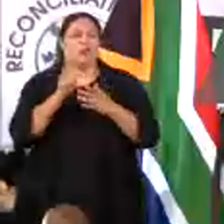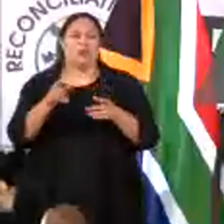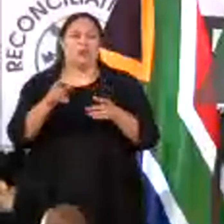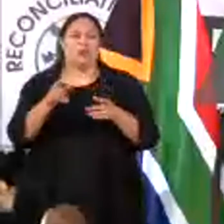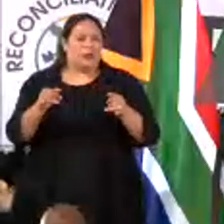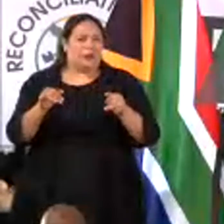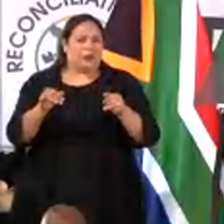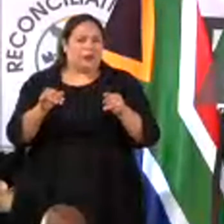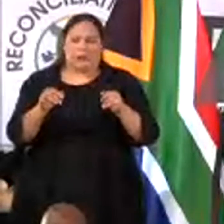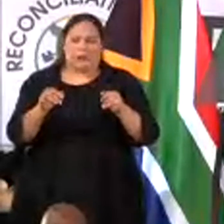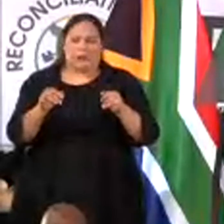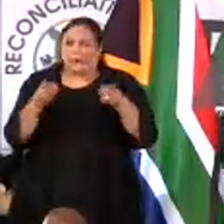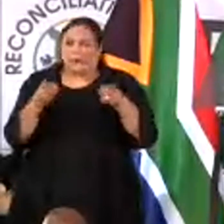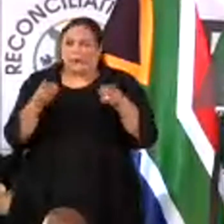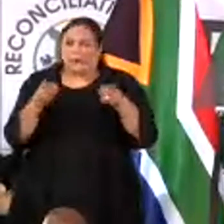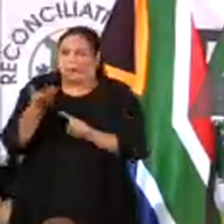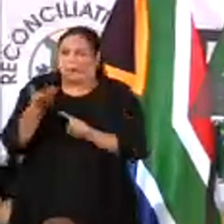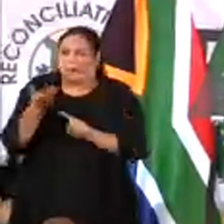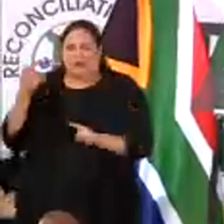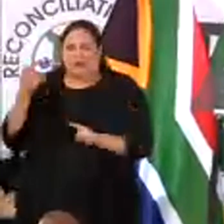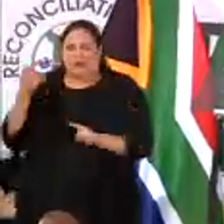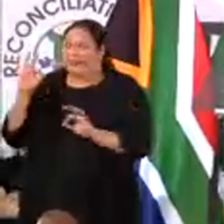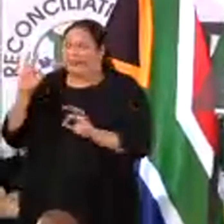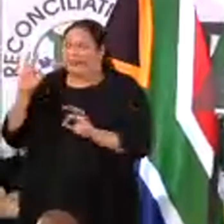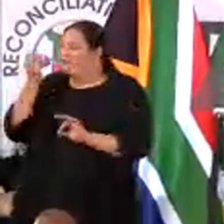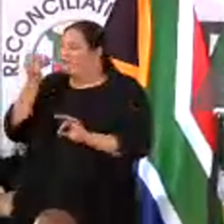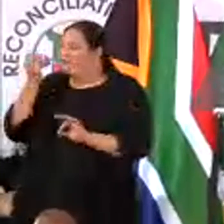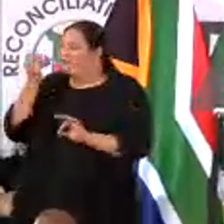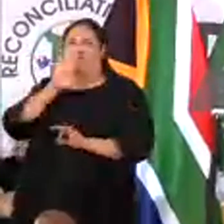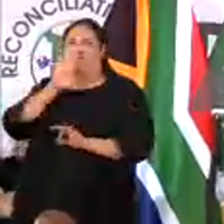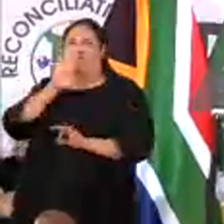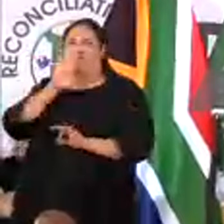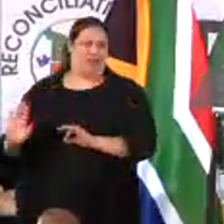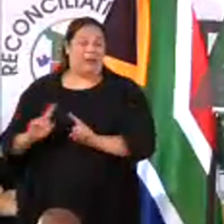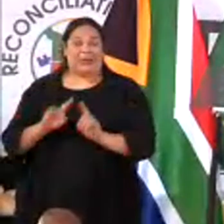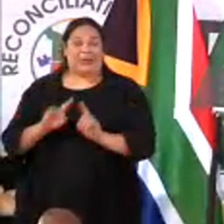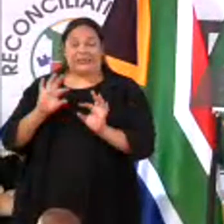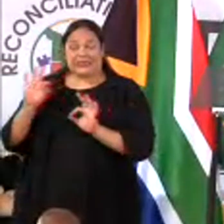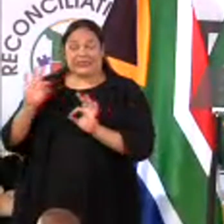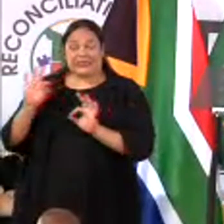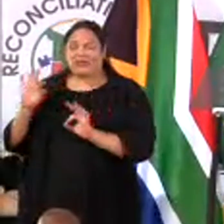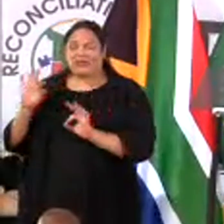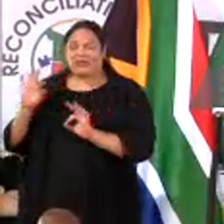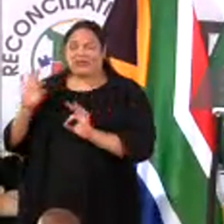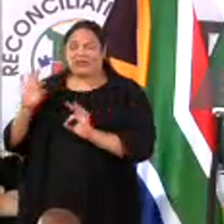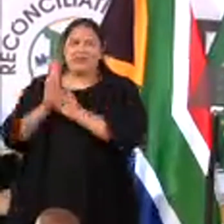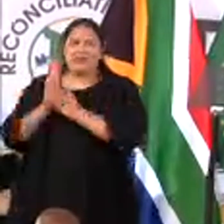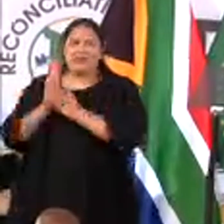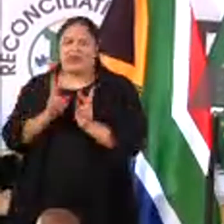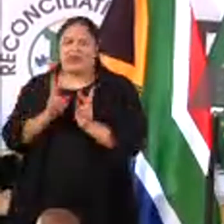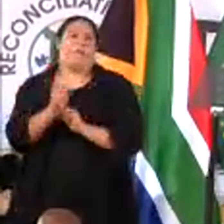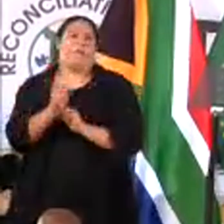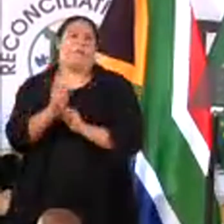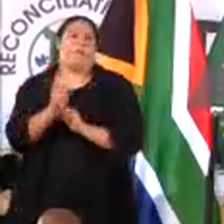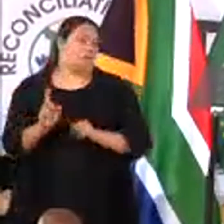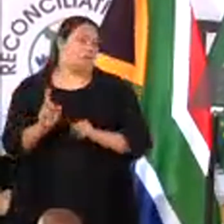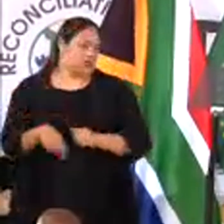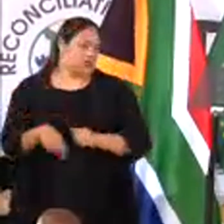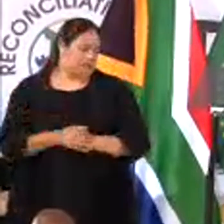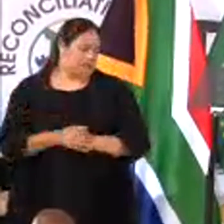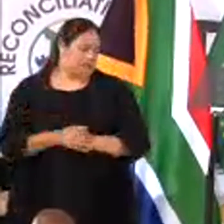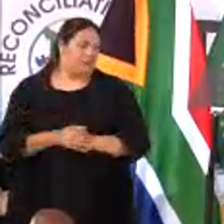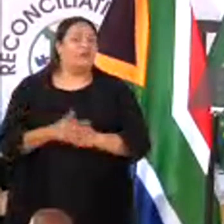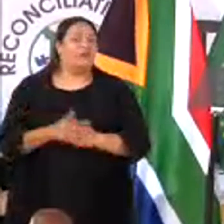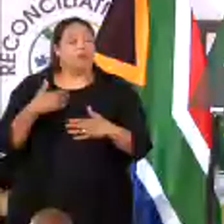of apartheid would never be forgotten and that they would never be repeated.